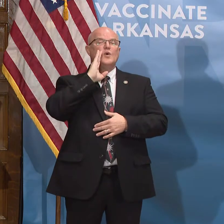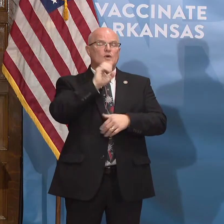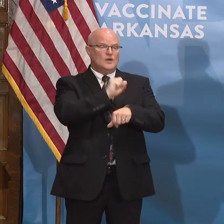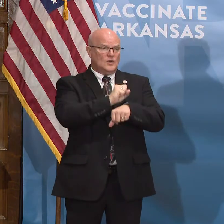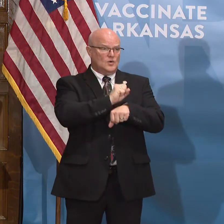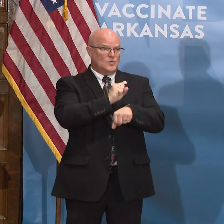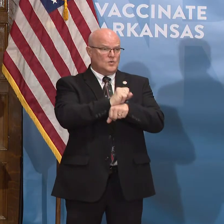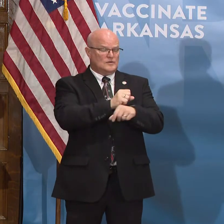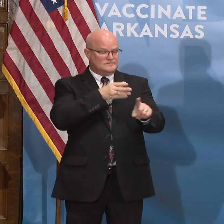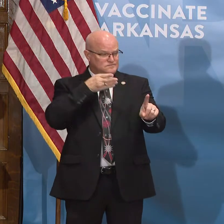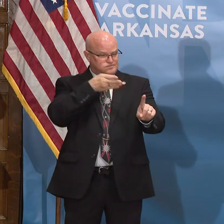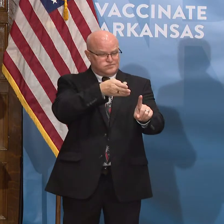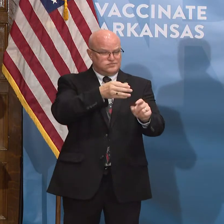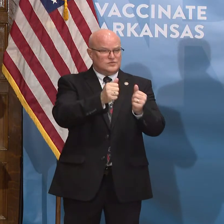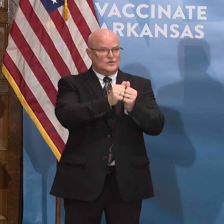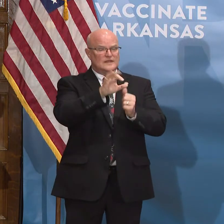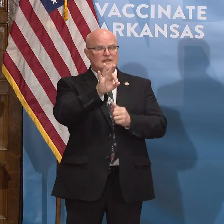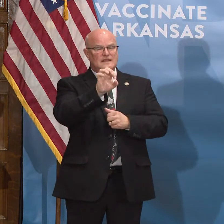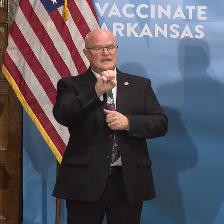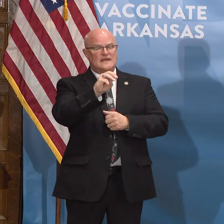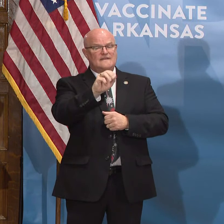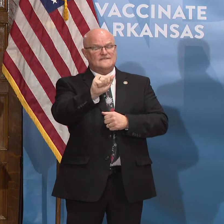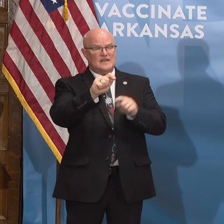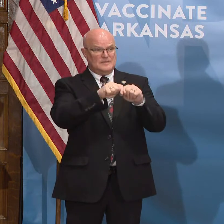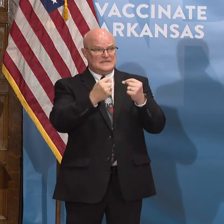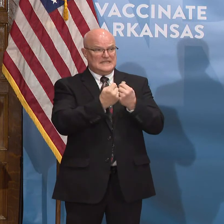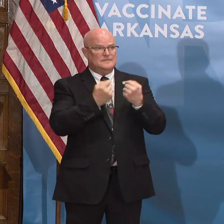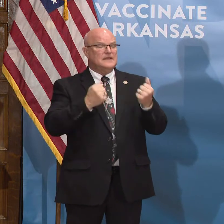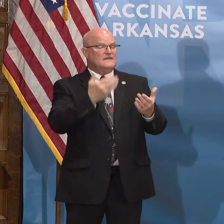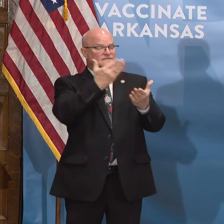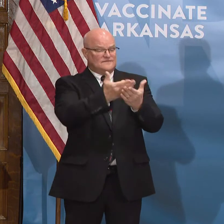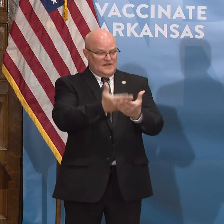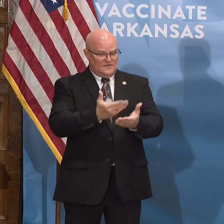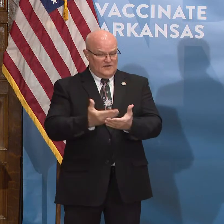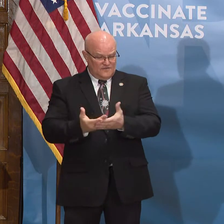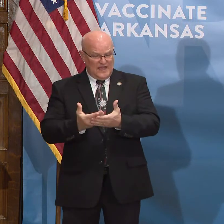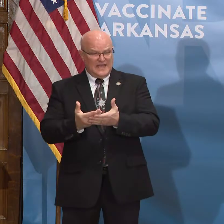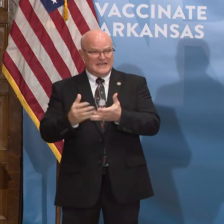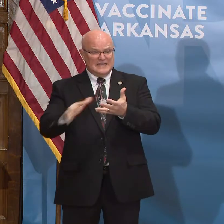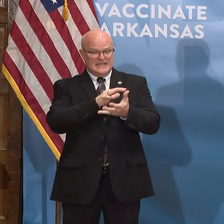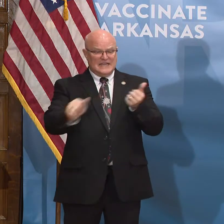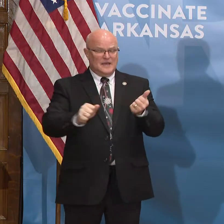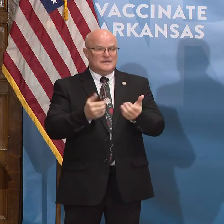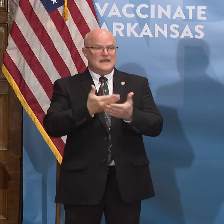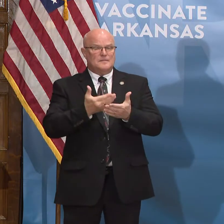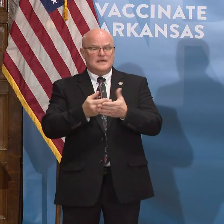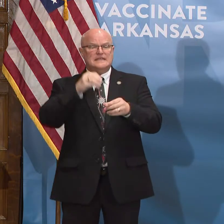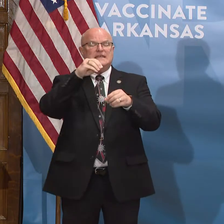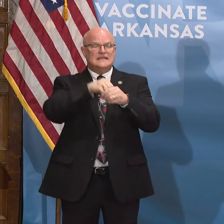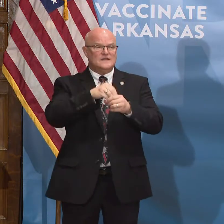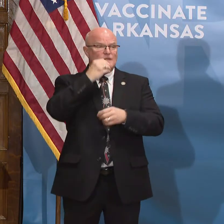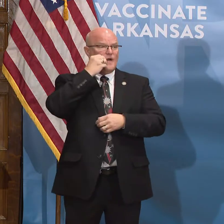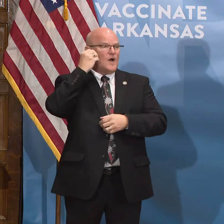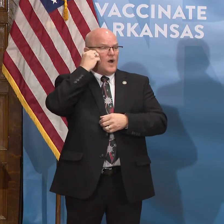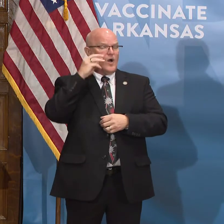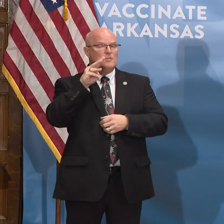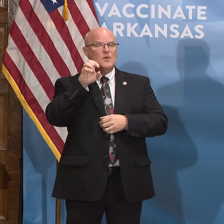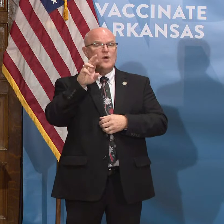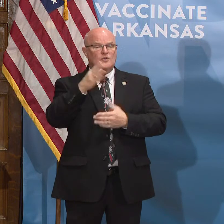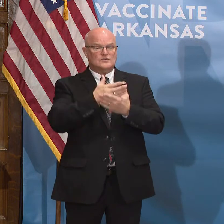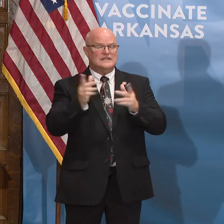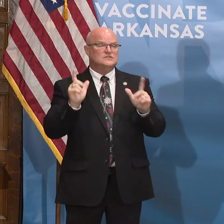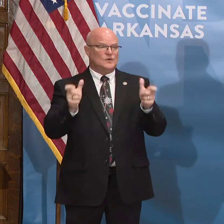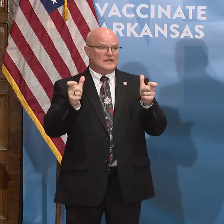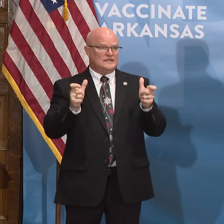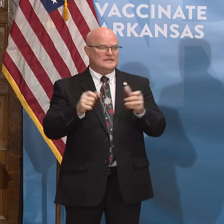work directly with the FEMA teams so that they can verify those damages and get that money into the homeowner's hands very quickly.